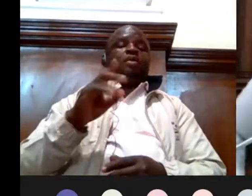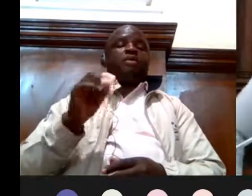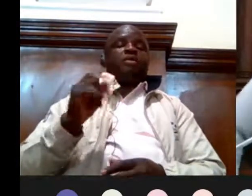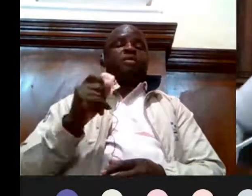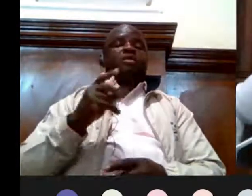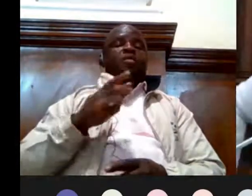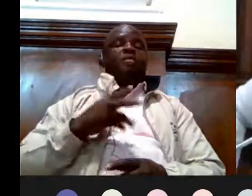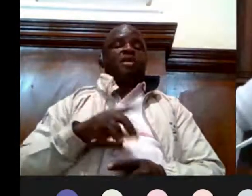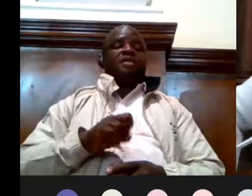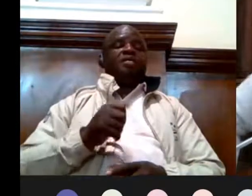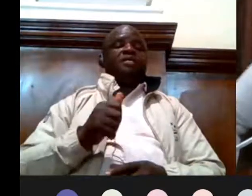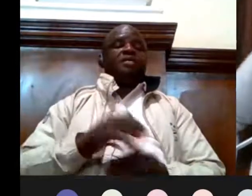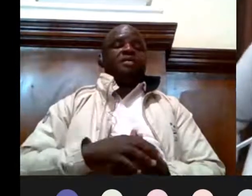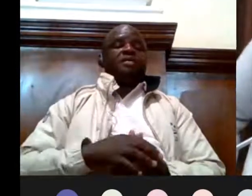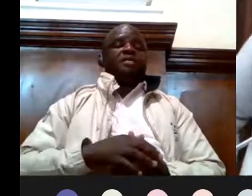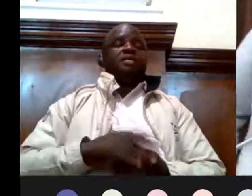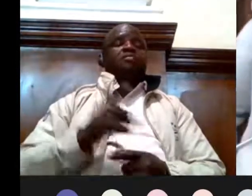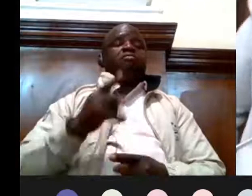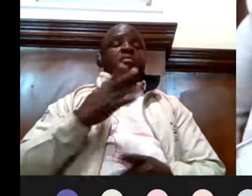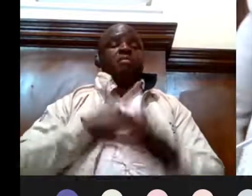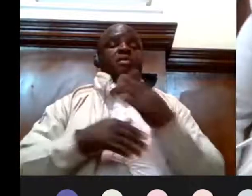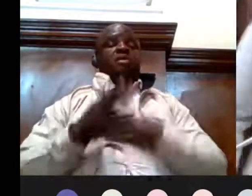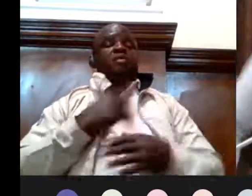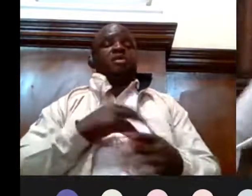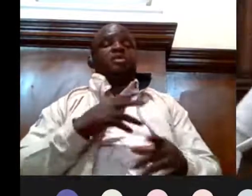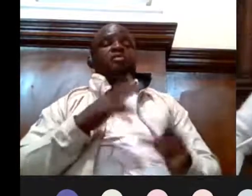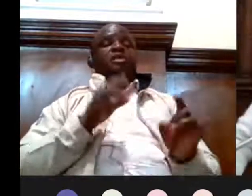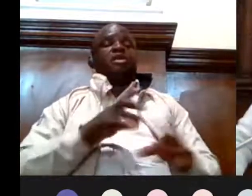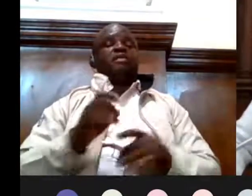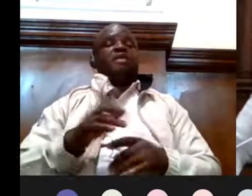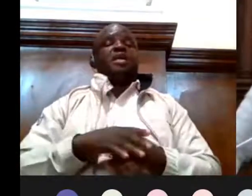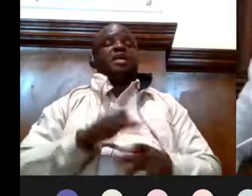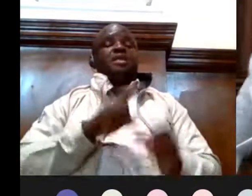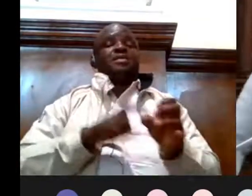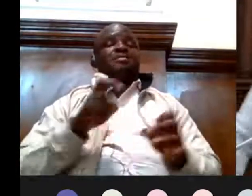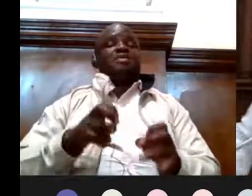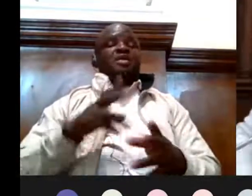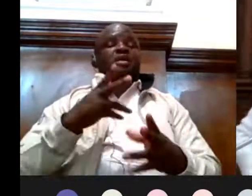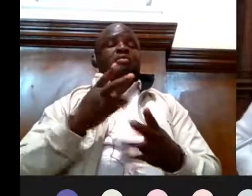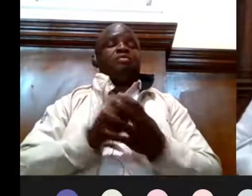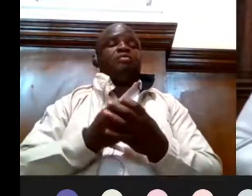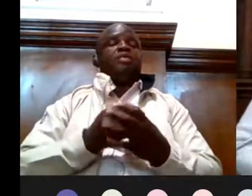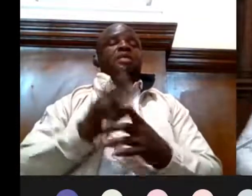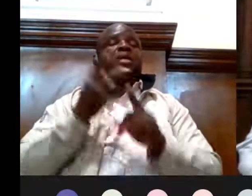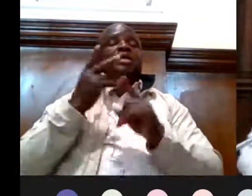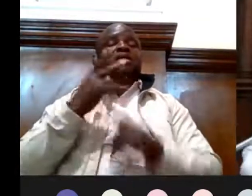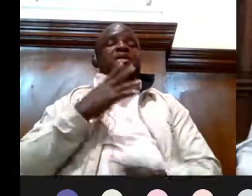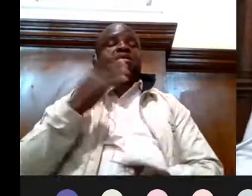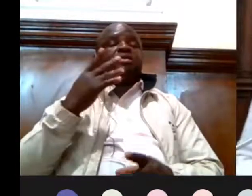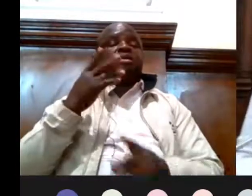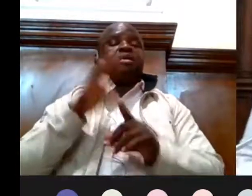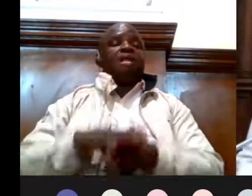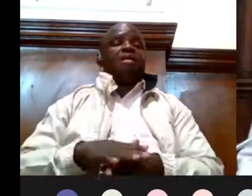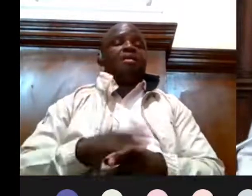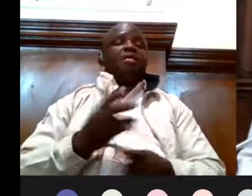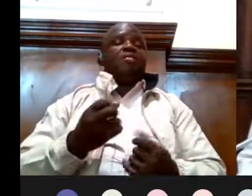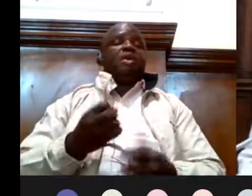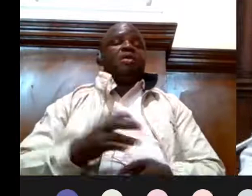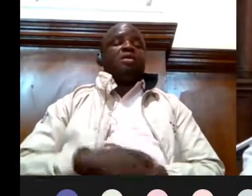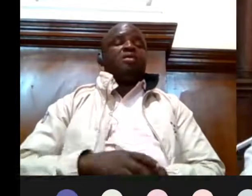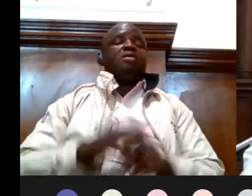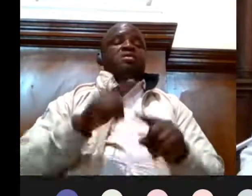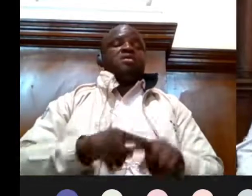Africa whose endurance and suffering, resignation in humiliation, independence under